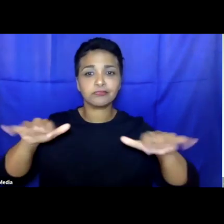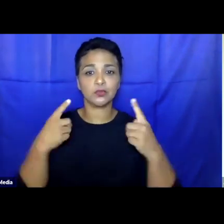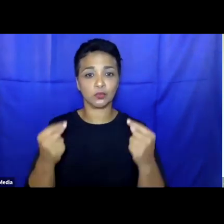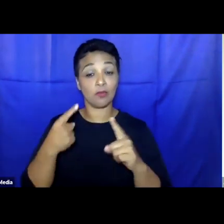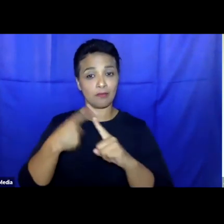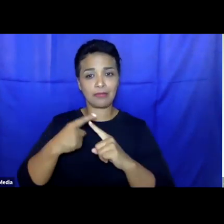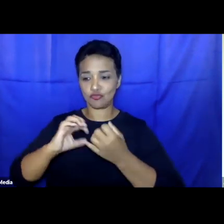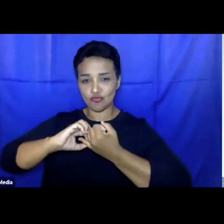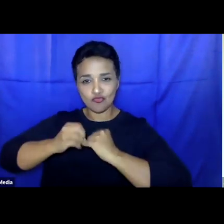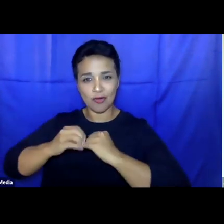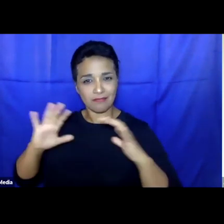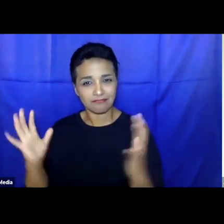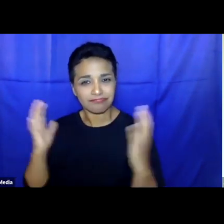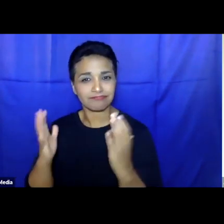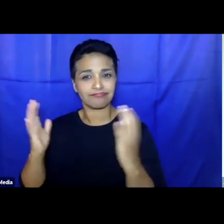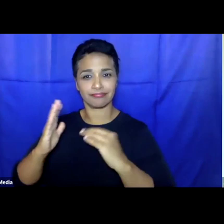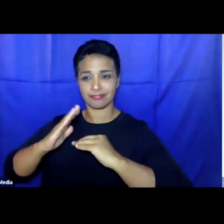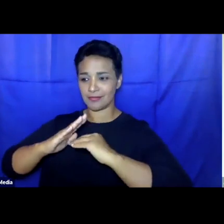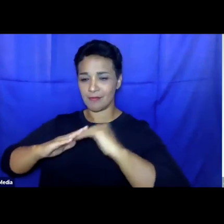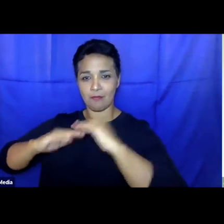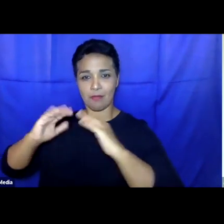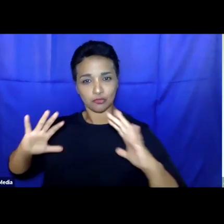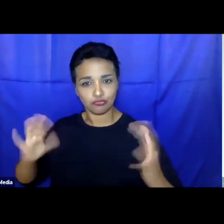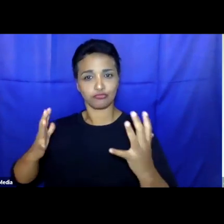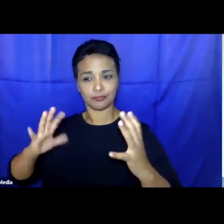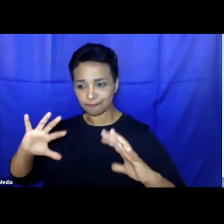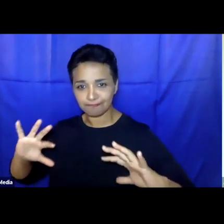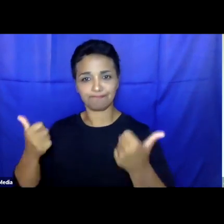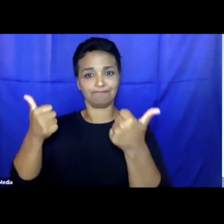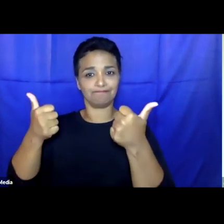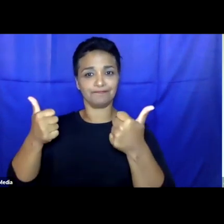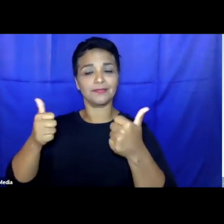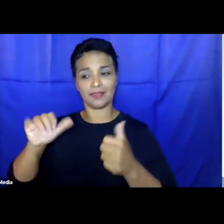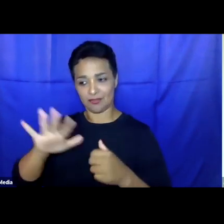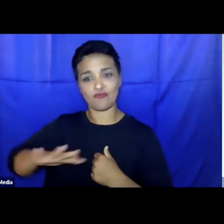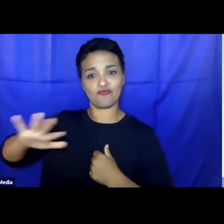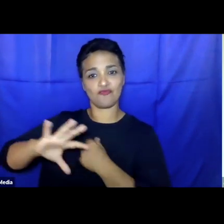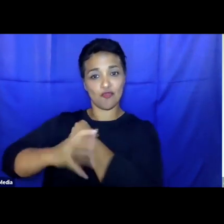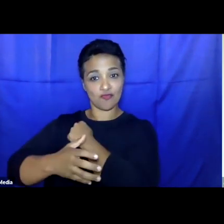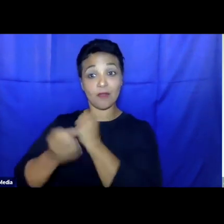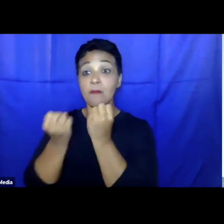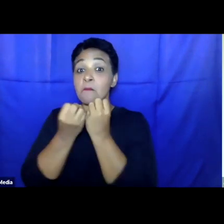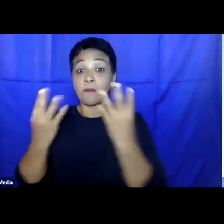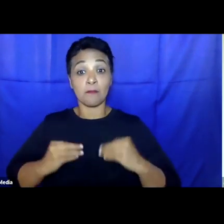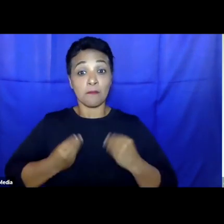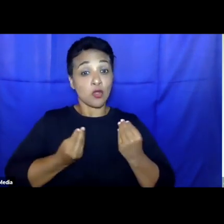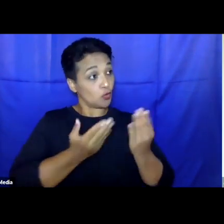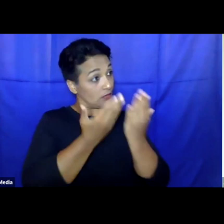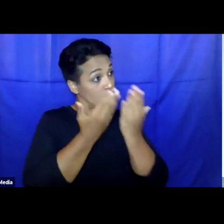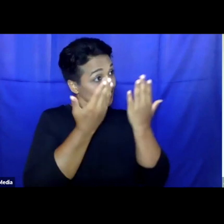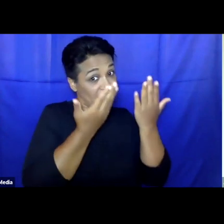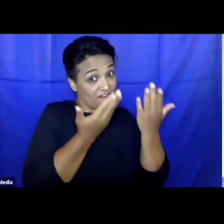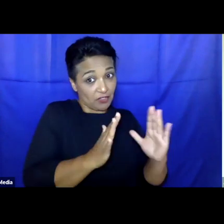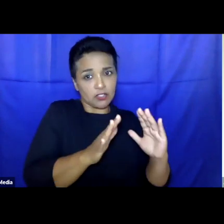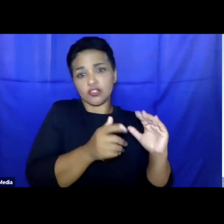rebuilding. Thus, many youths have, moved back to the country with all their families,